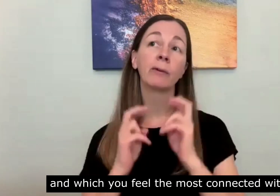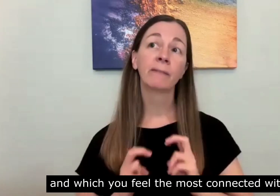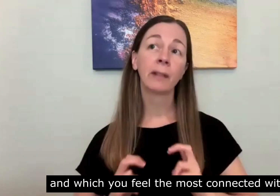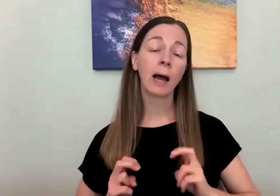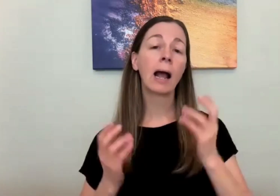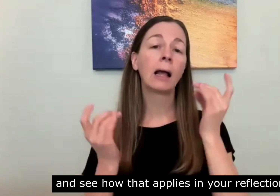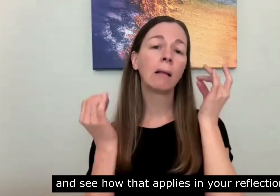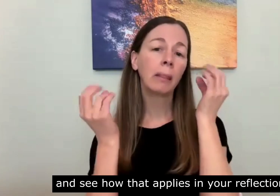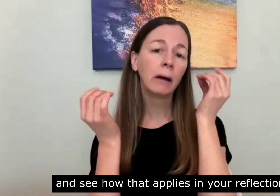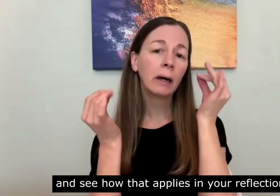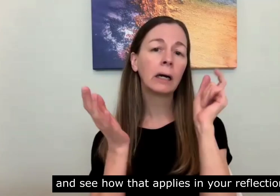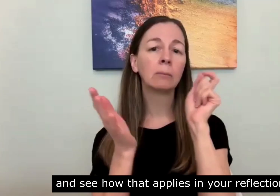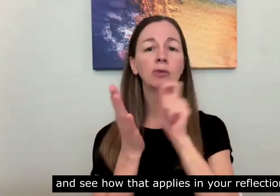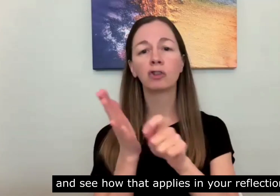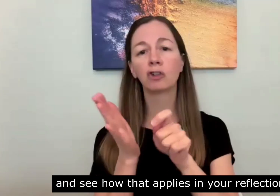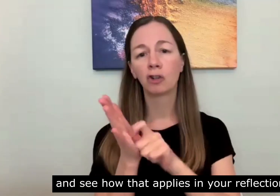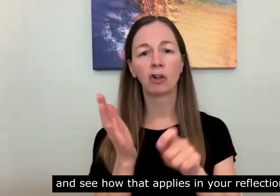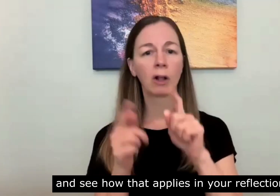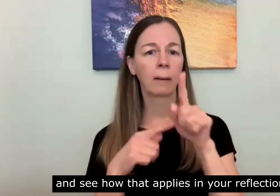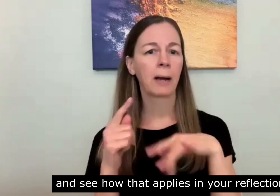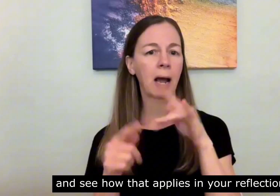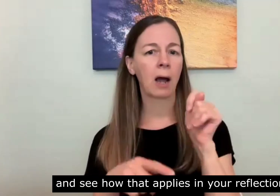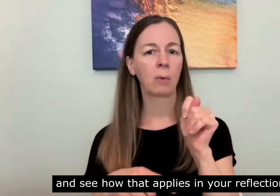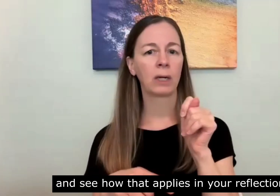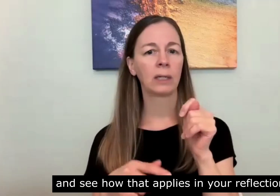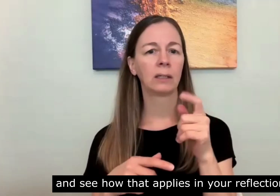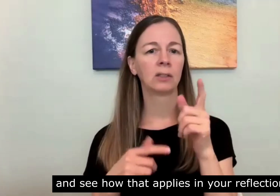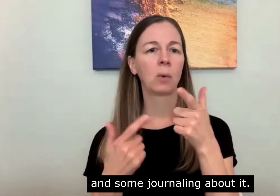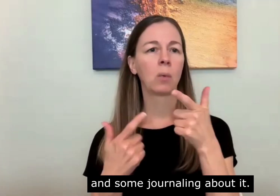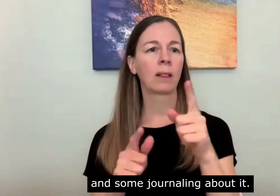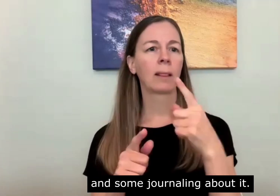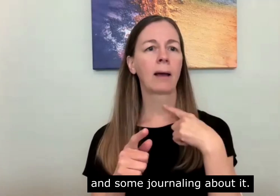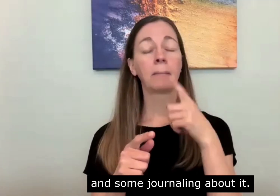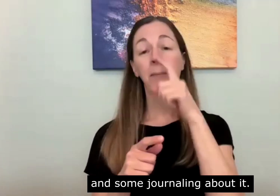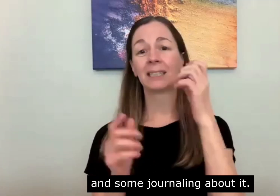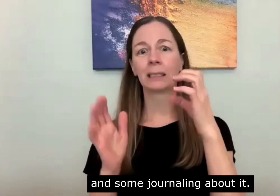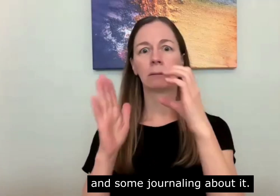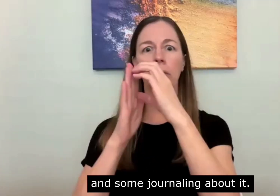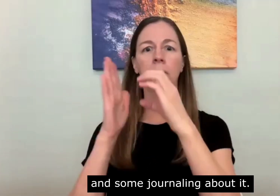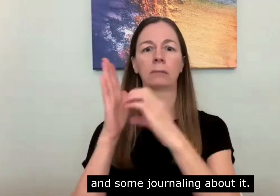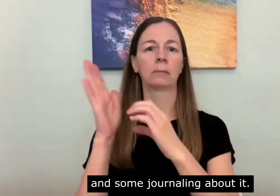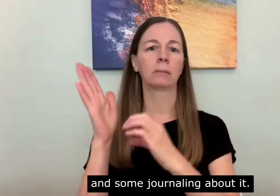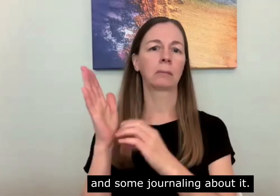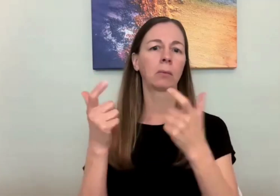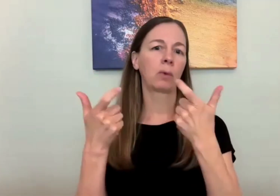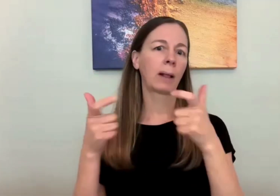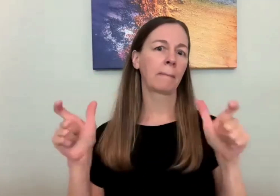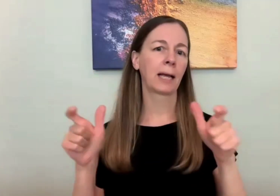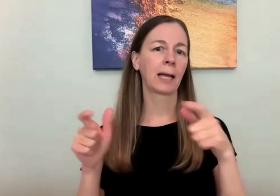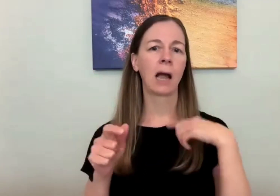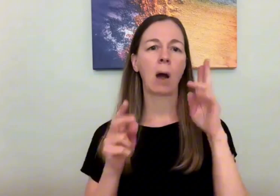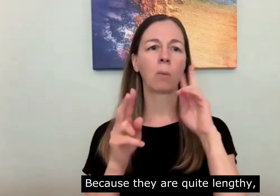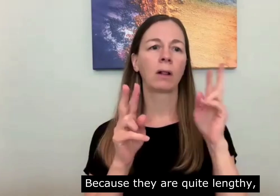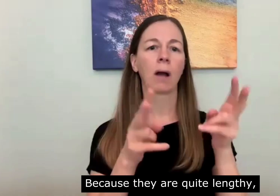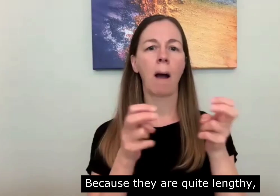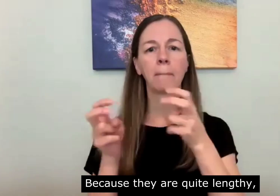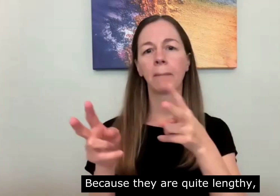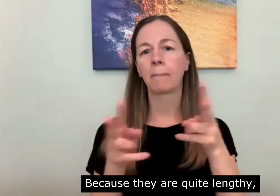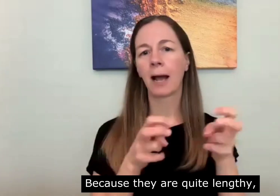and see how that applies in your reflection and some journaling about it, because they're quite lengthy.